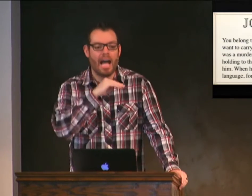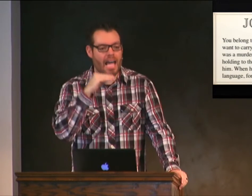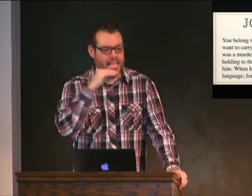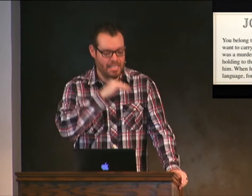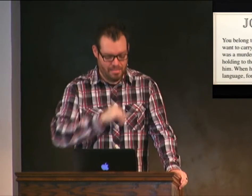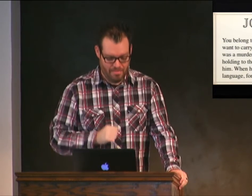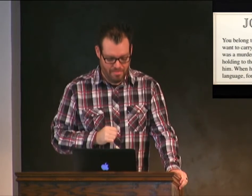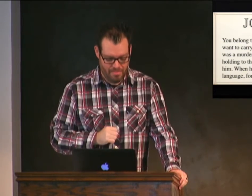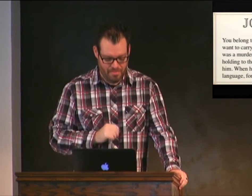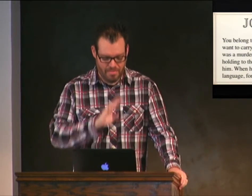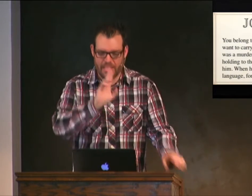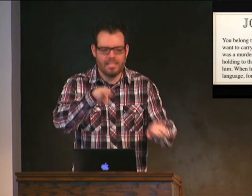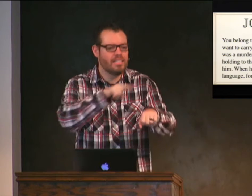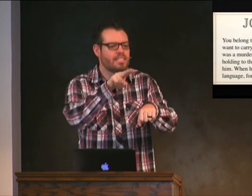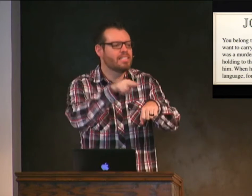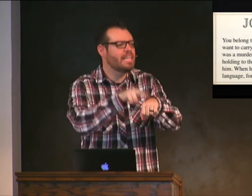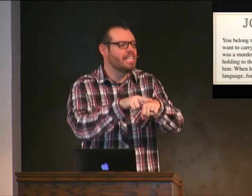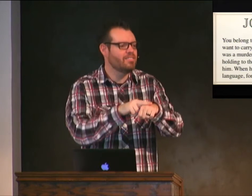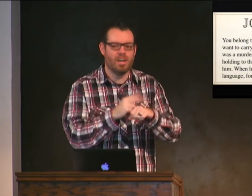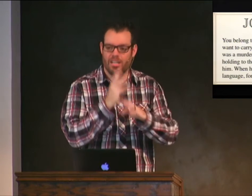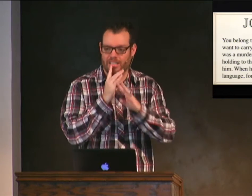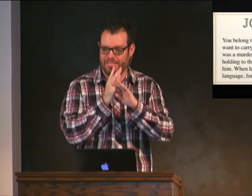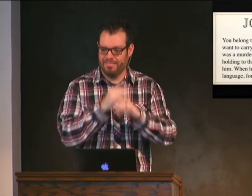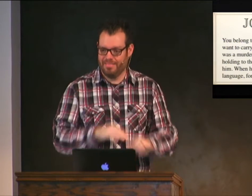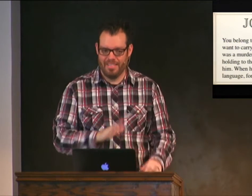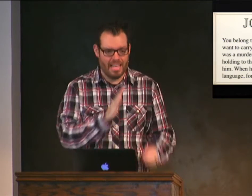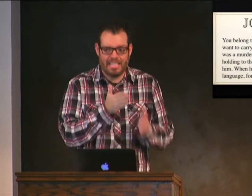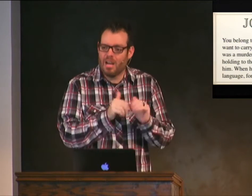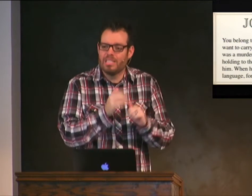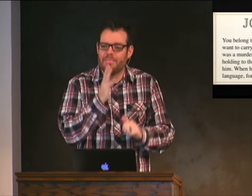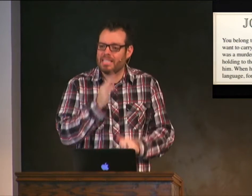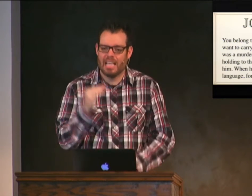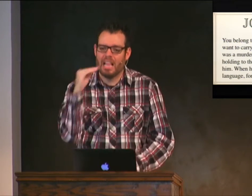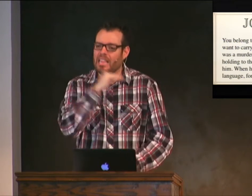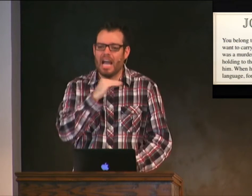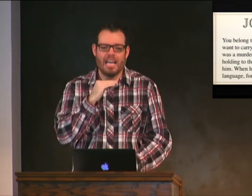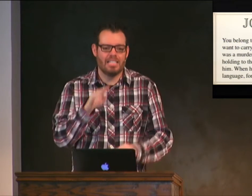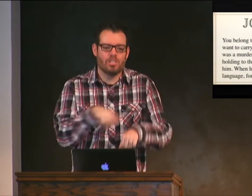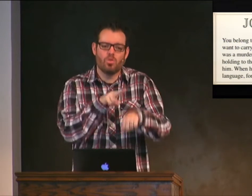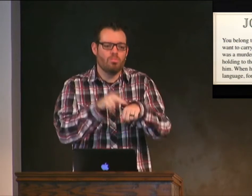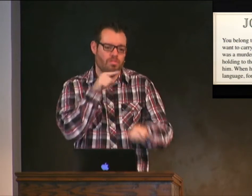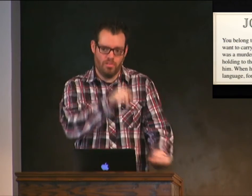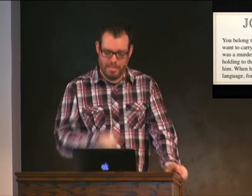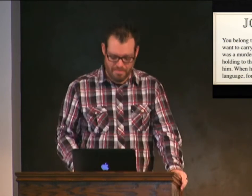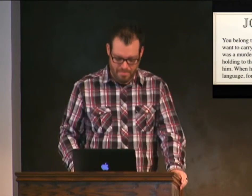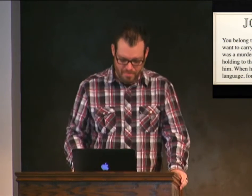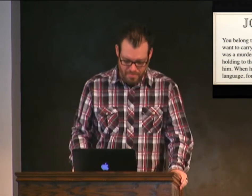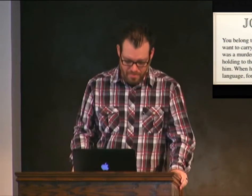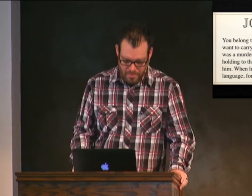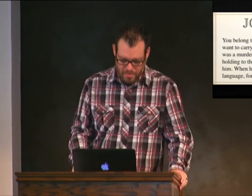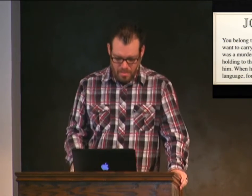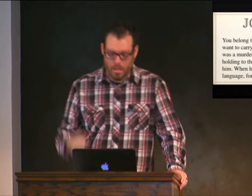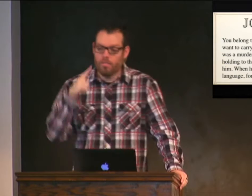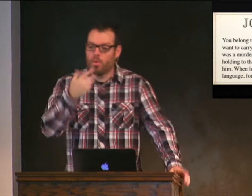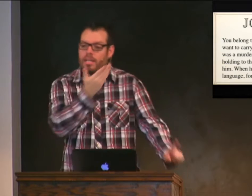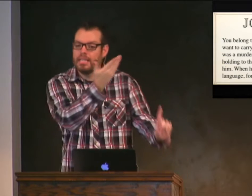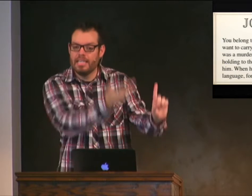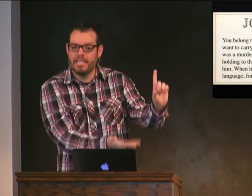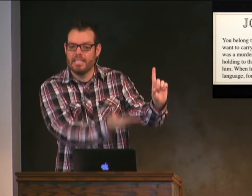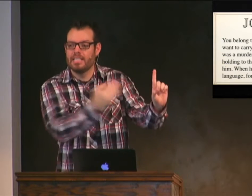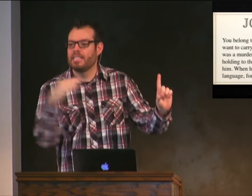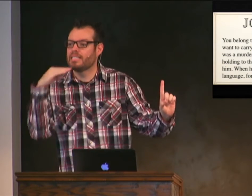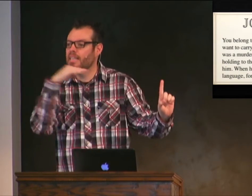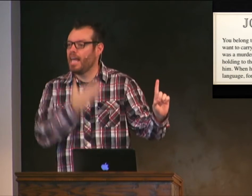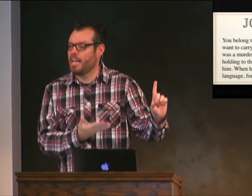When he lies, it's his native tongue. That's how he speaks. Lying is normal for him. For